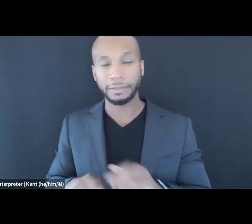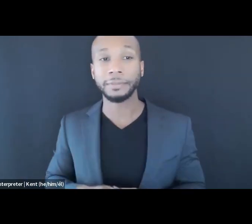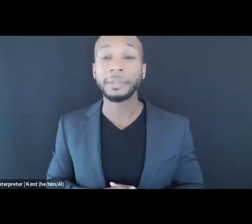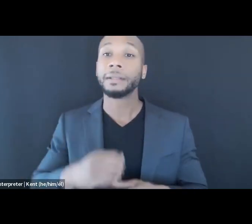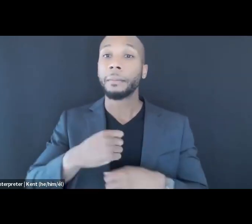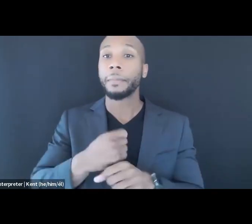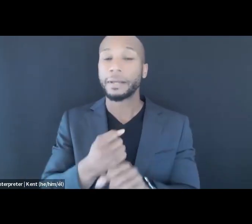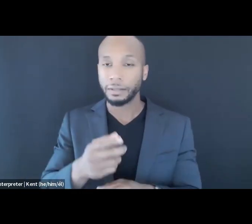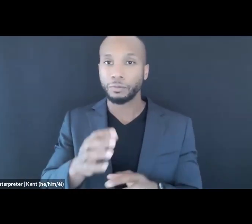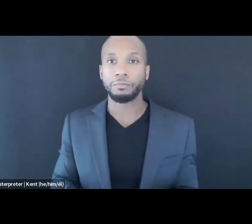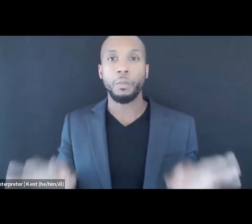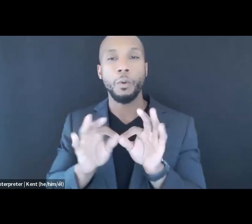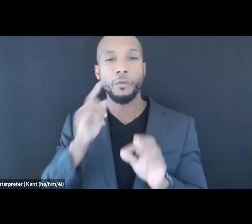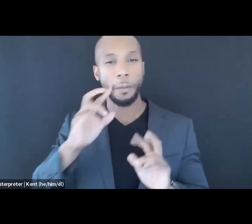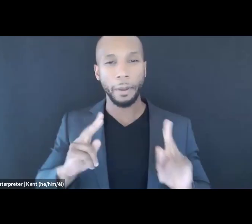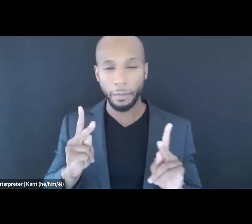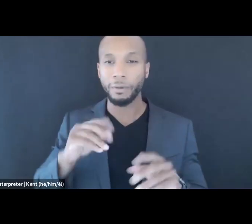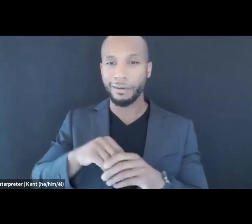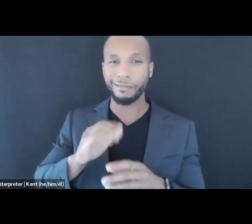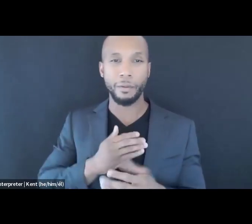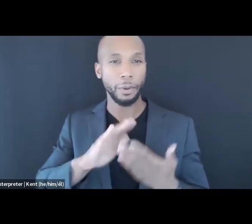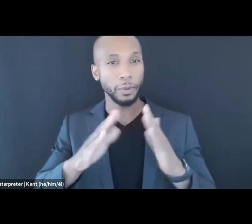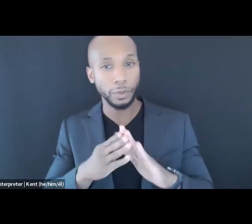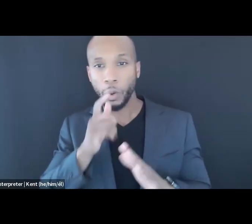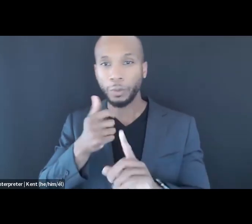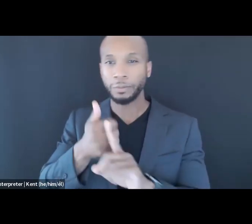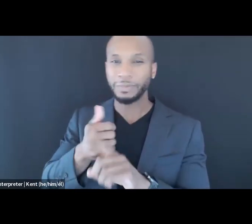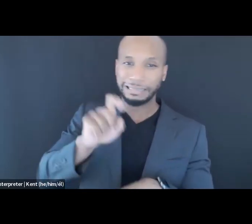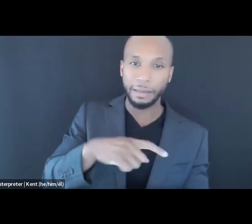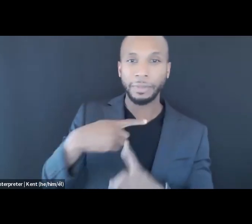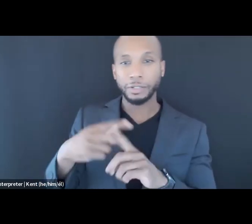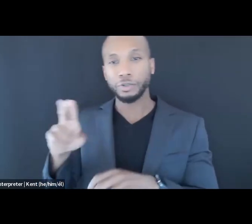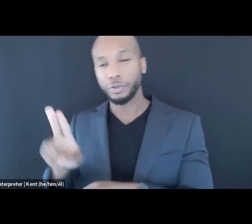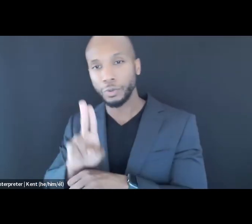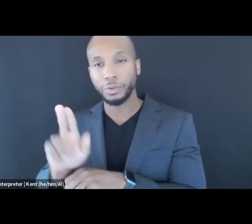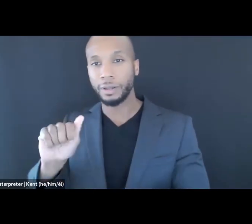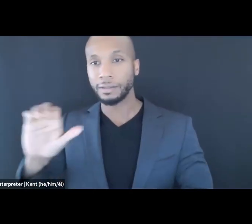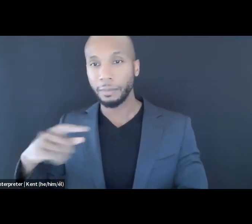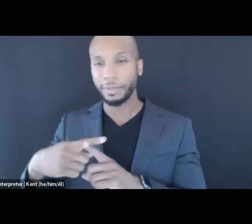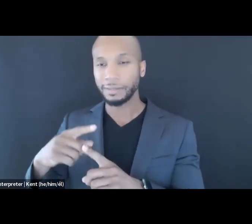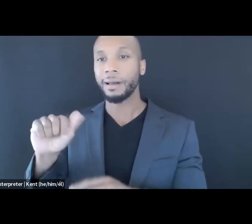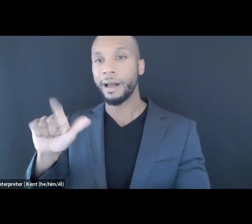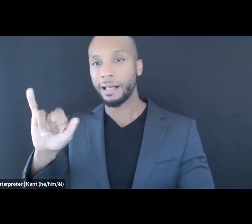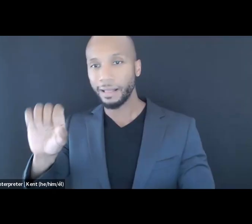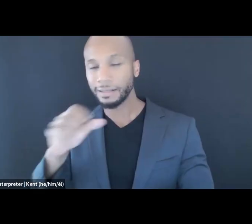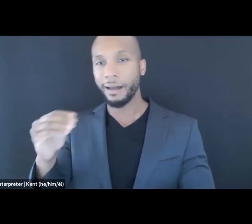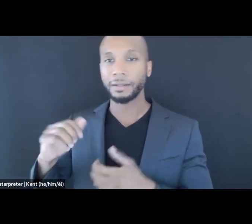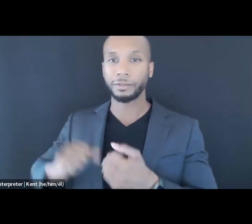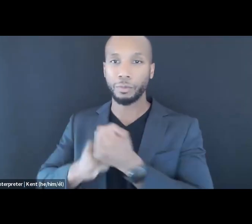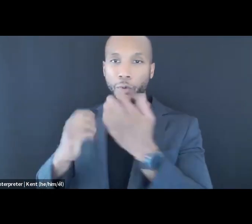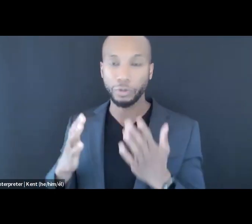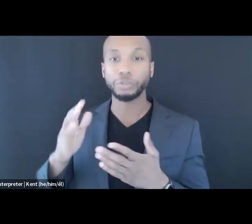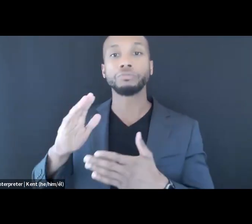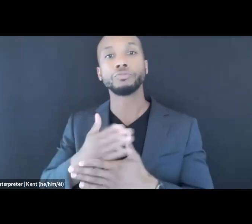That makes it especially important for people in our community who need and use AAC and their allies and supporters to tell their stories and to